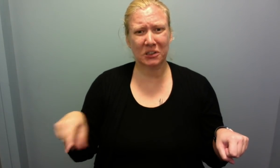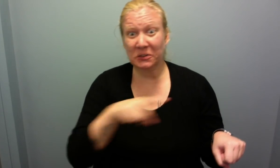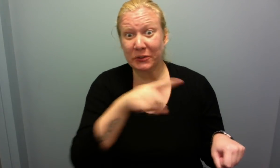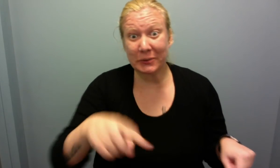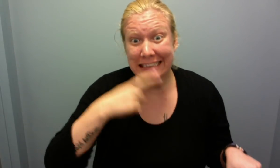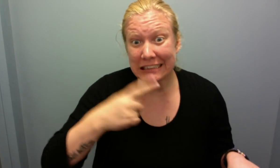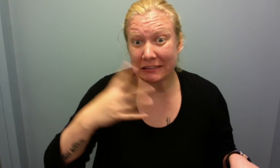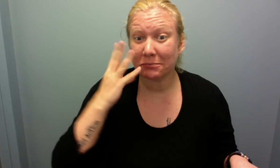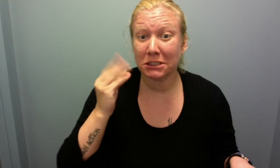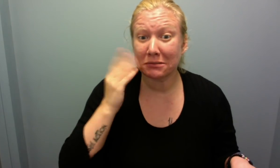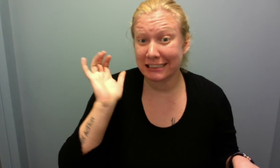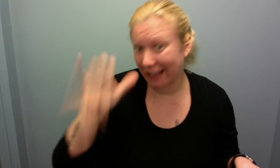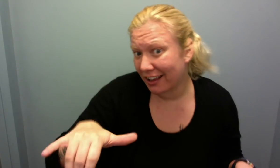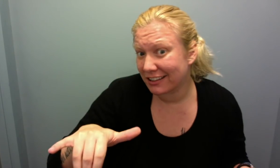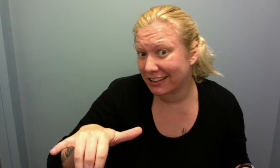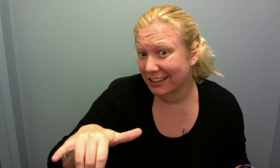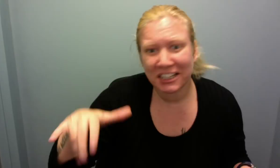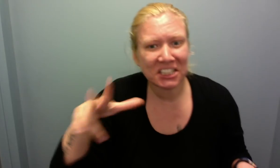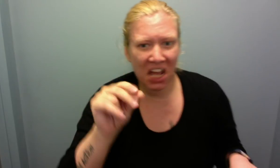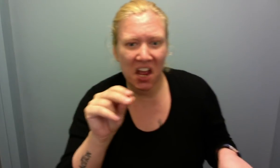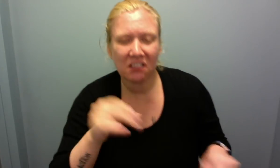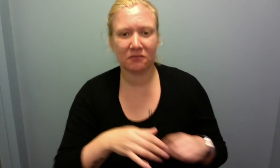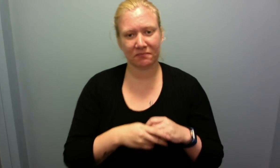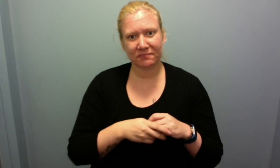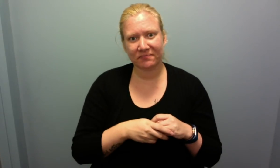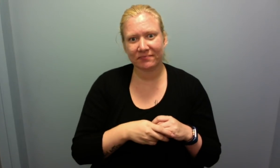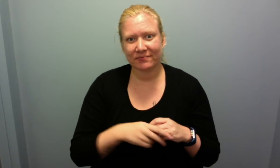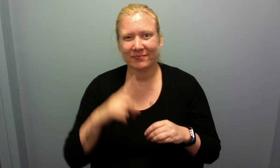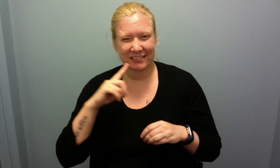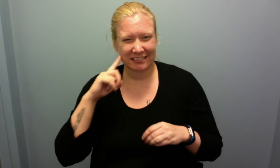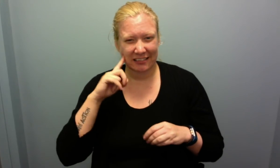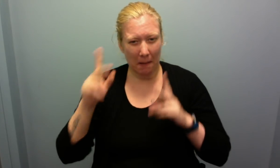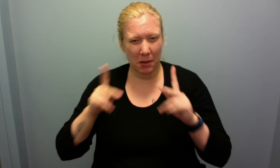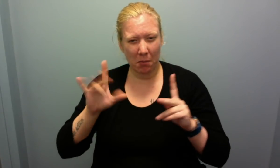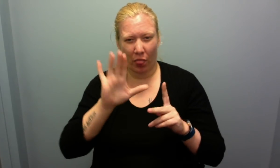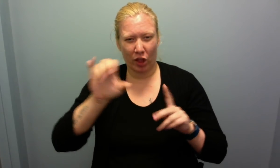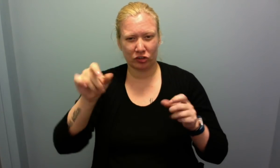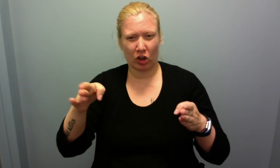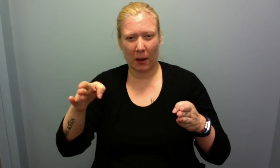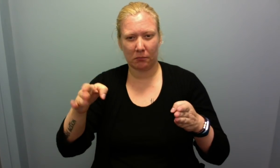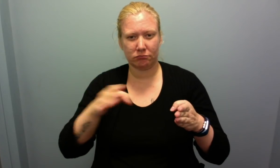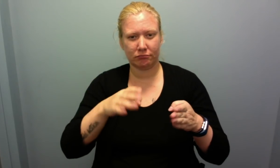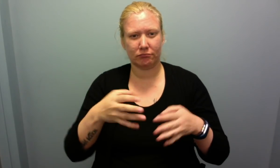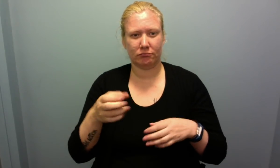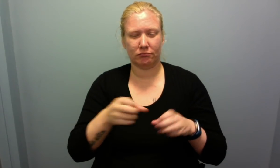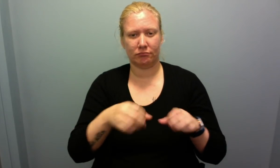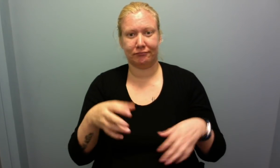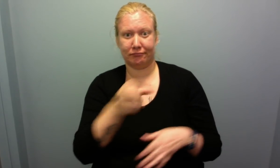and atrocities that deaf people had to experience. They had their hands slapped, they had their hands tied to chairs. Hearing people